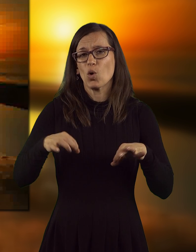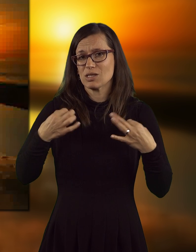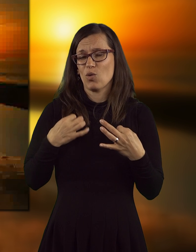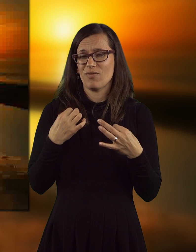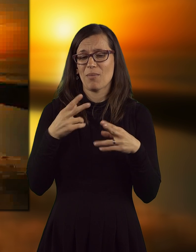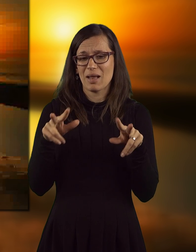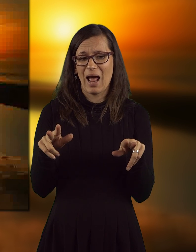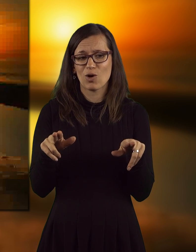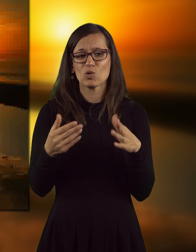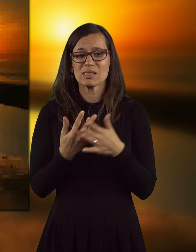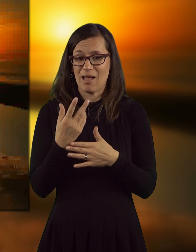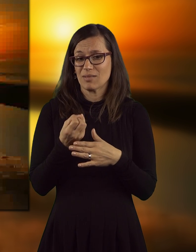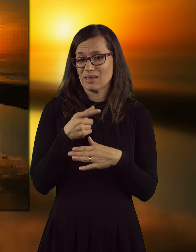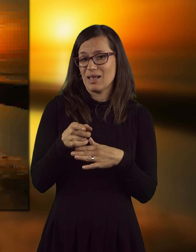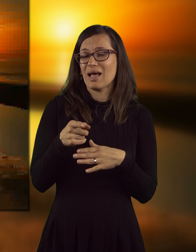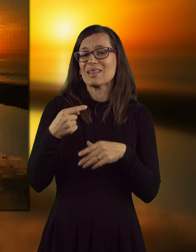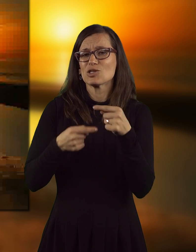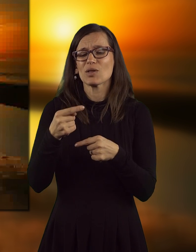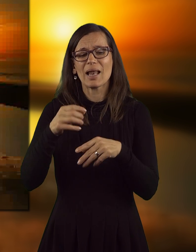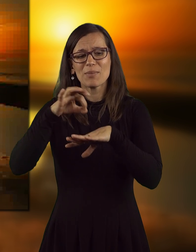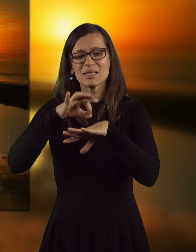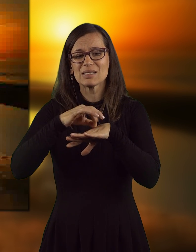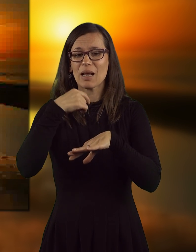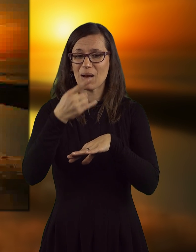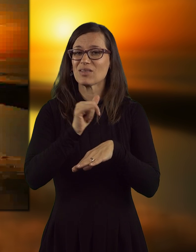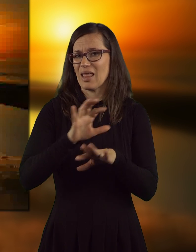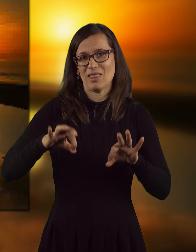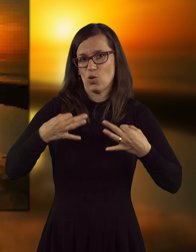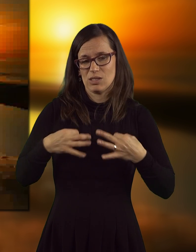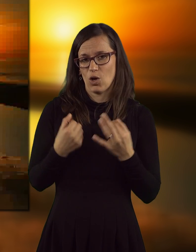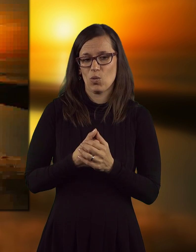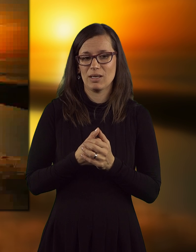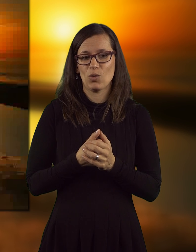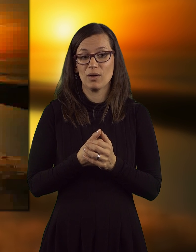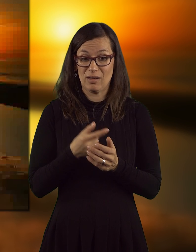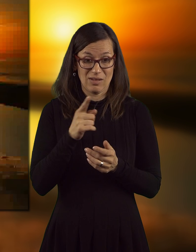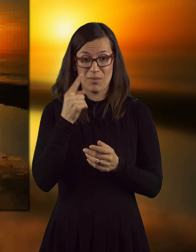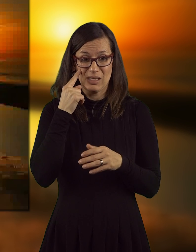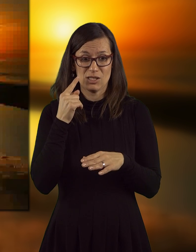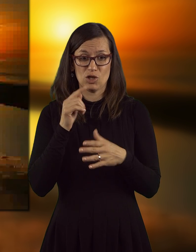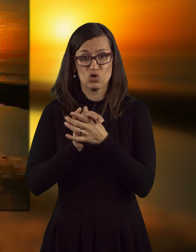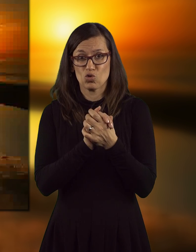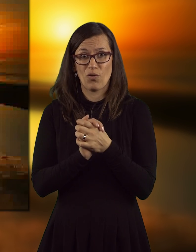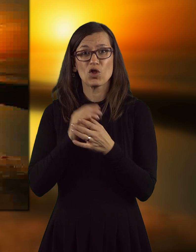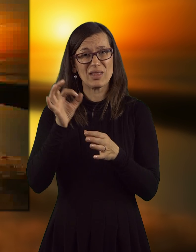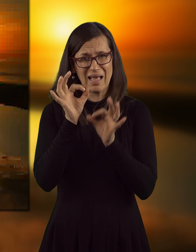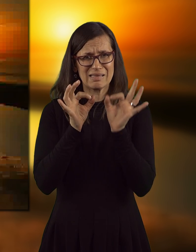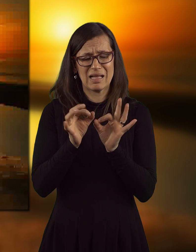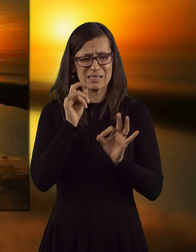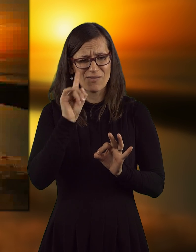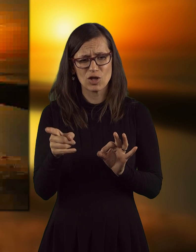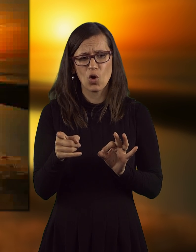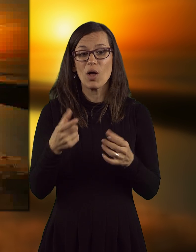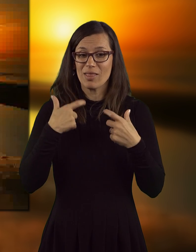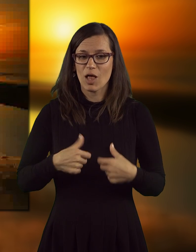cancer, reversing disease that's, traditionally speaking, is not reversible. Don't you think it's marvelous that the cell that